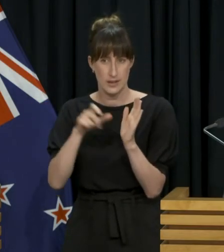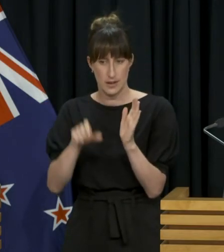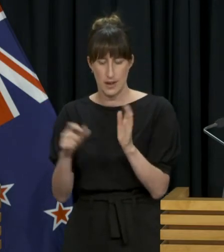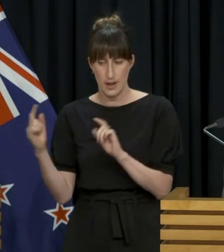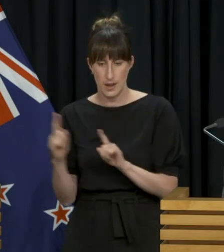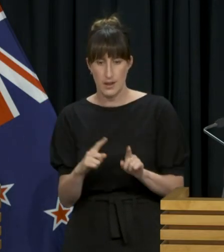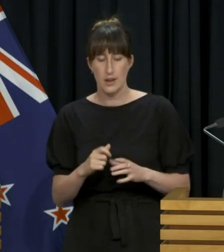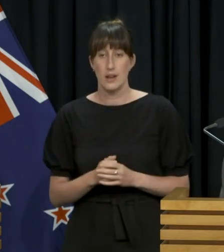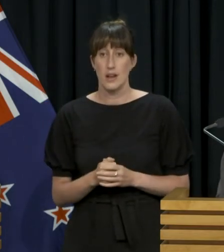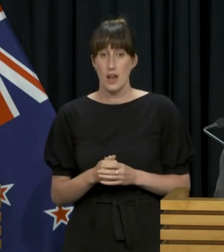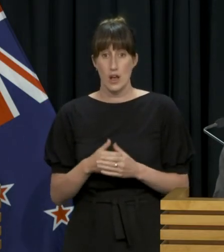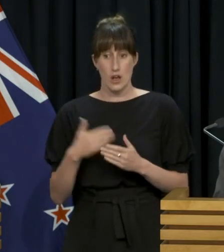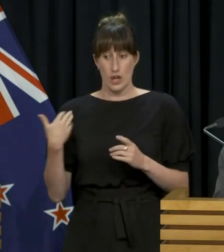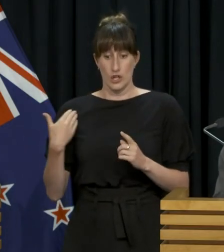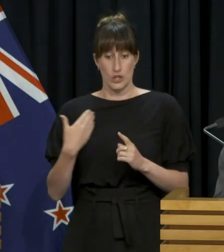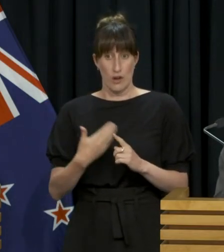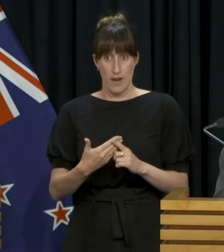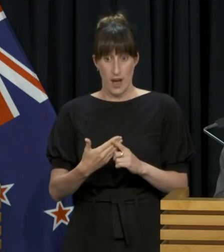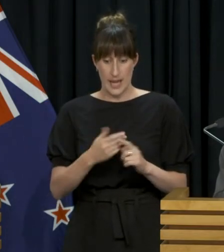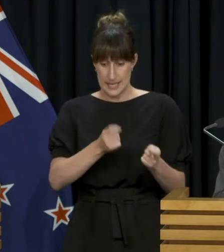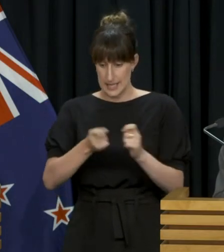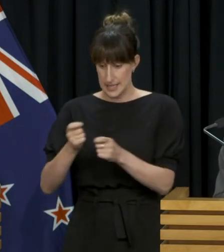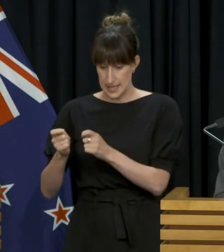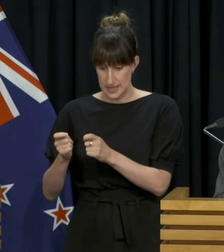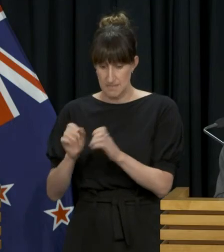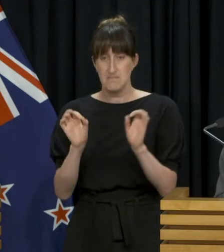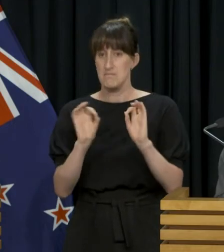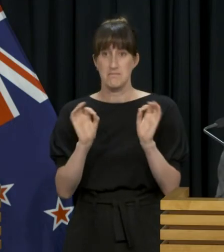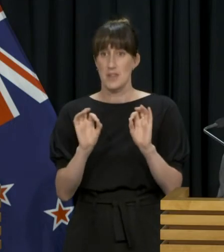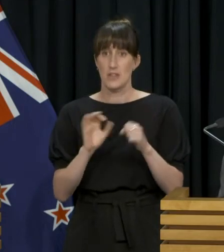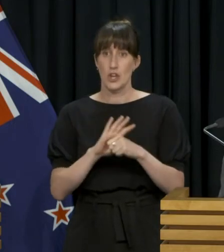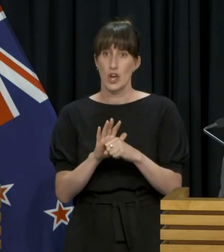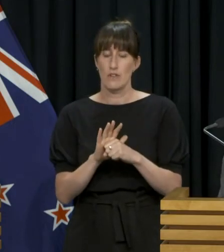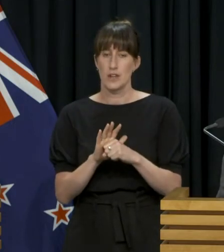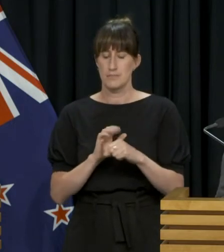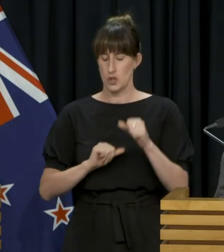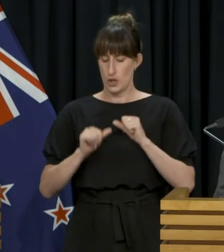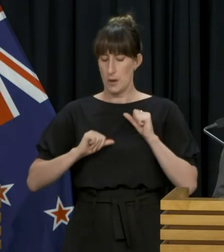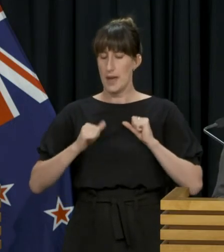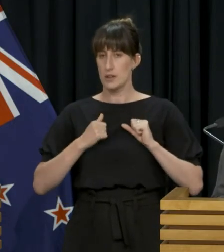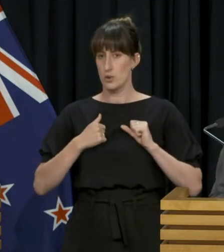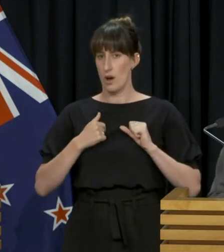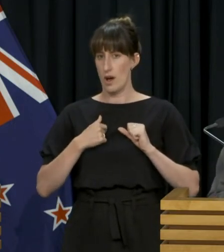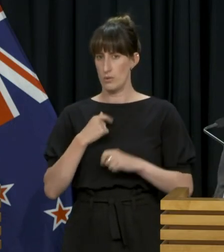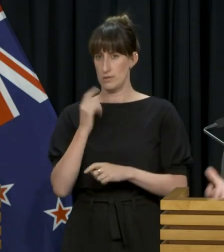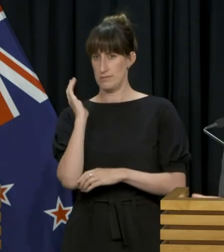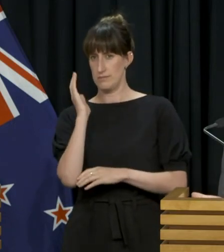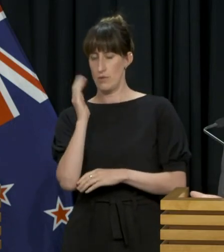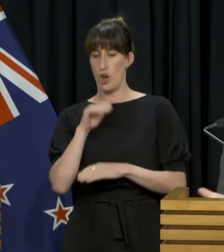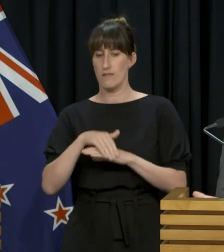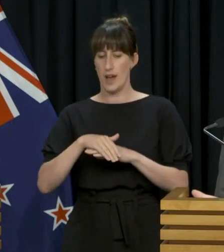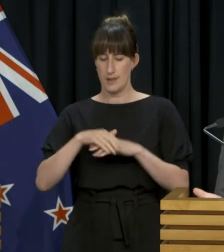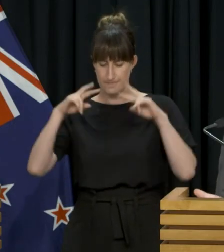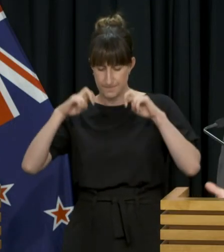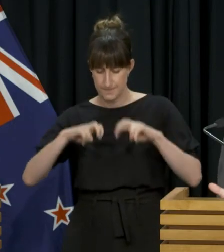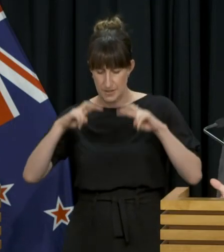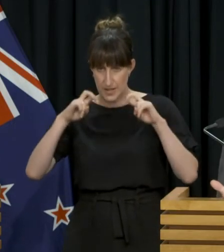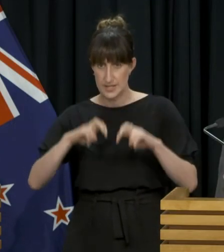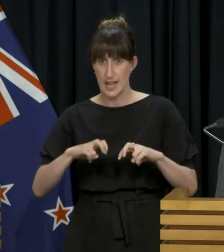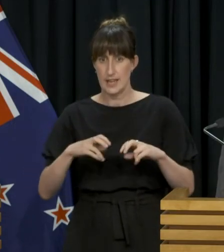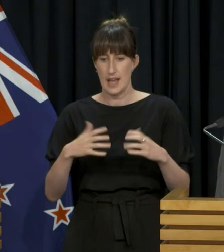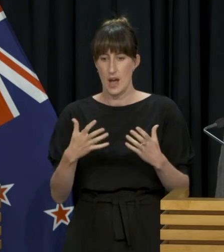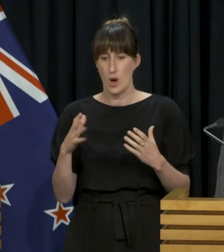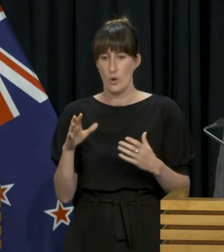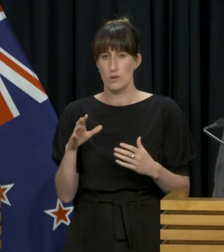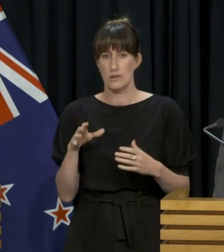hasn't turned anything up, but going back to my comment about the source investigation, the airport precinct seems the